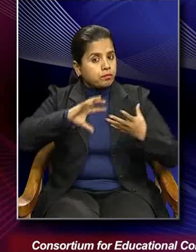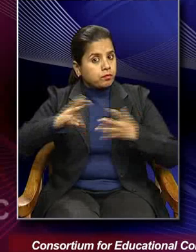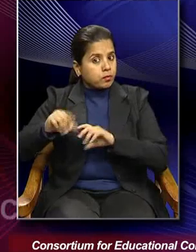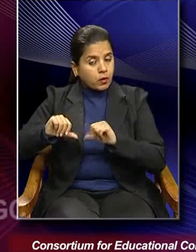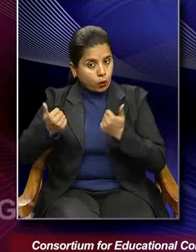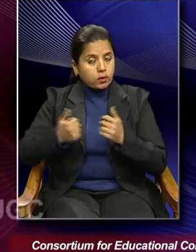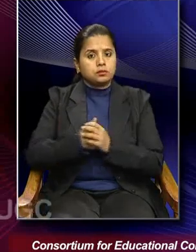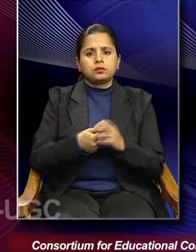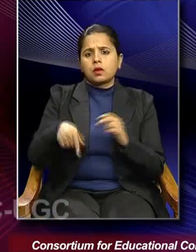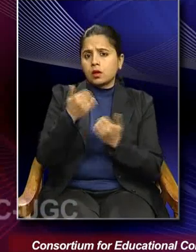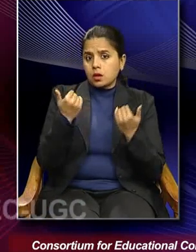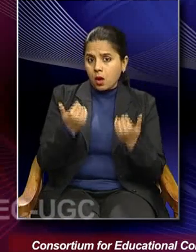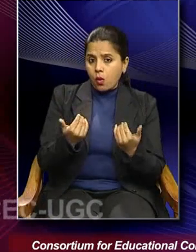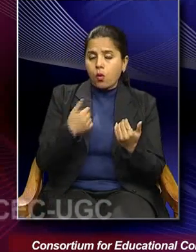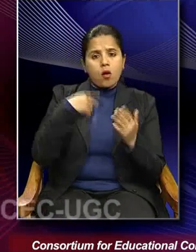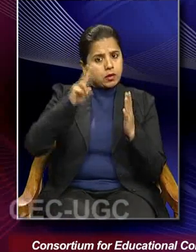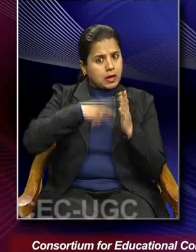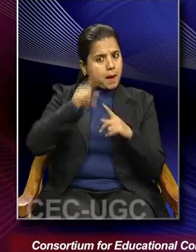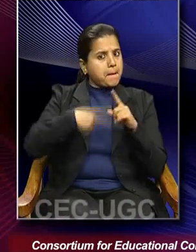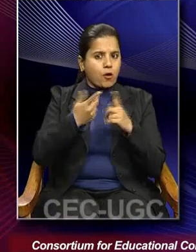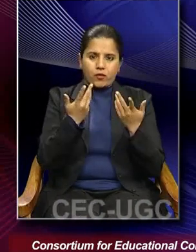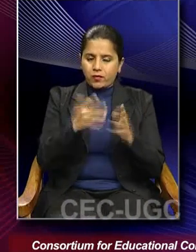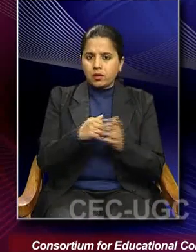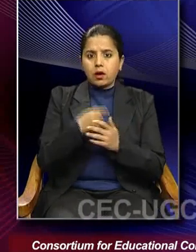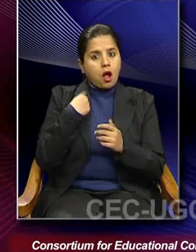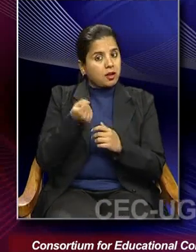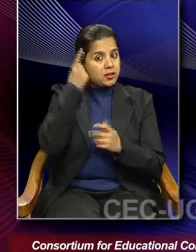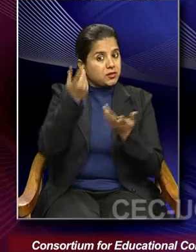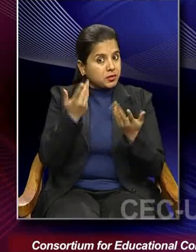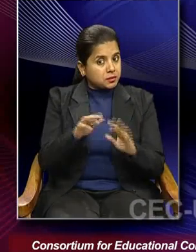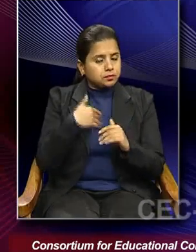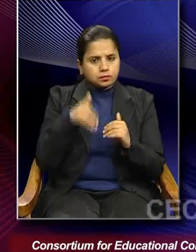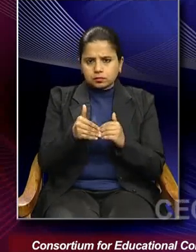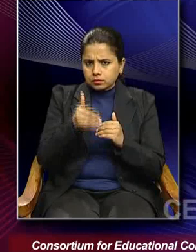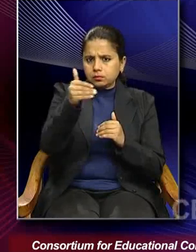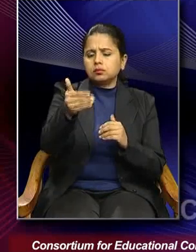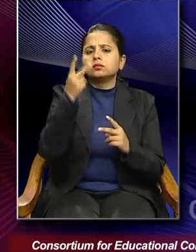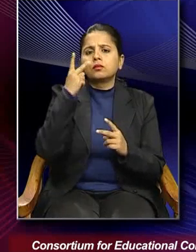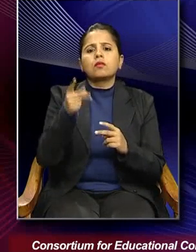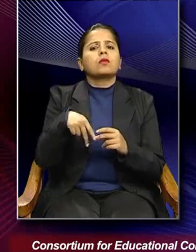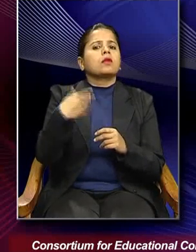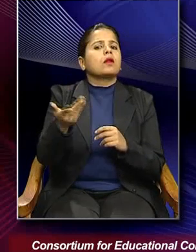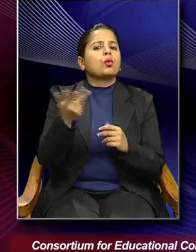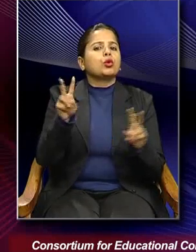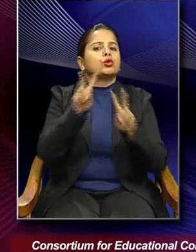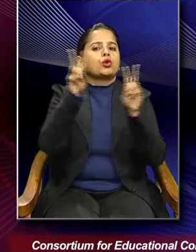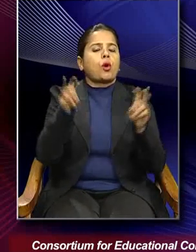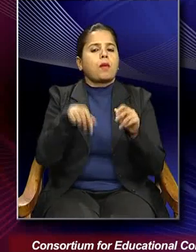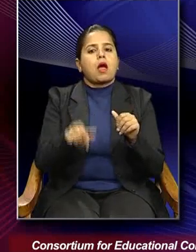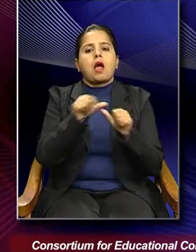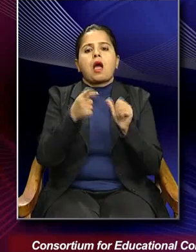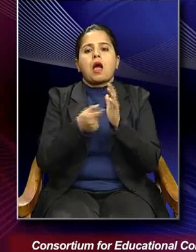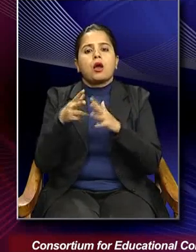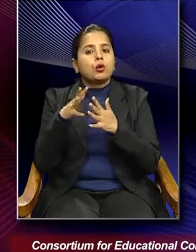we move, having read about them, having understood them, we move on to the next topic, which is Arrow's